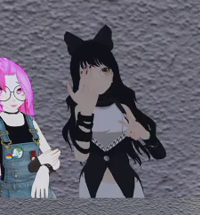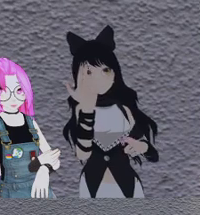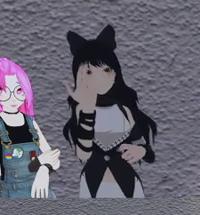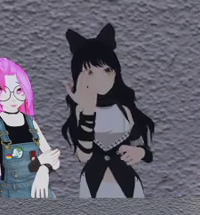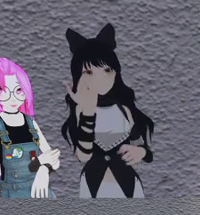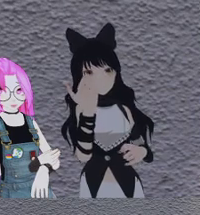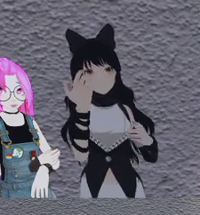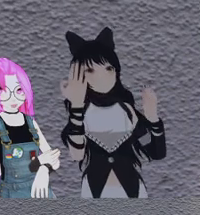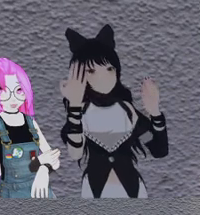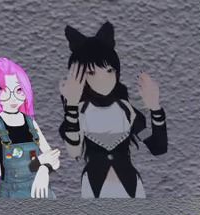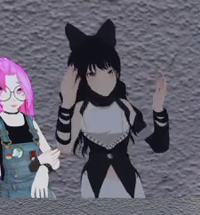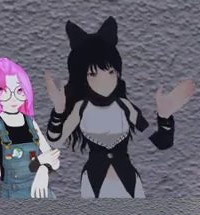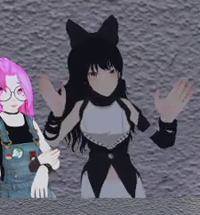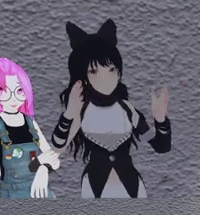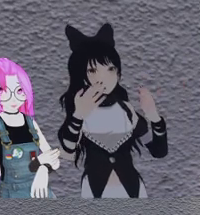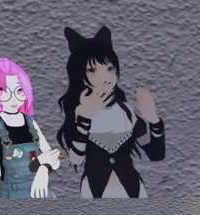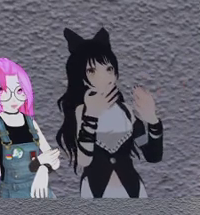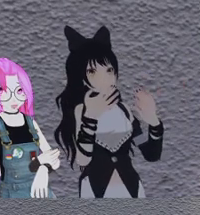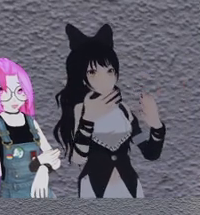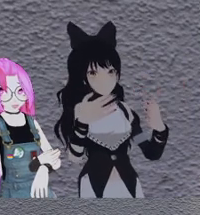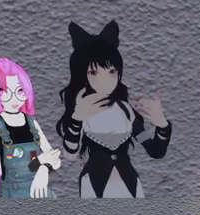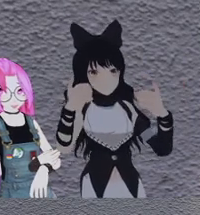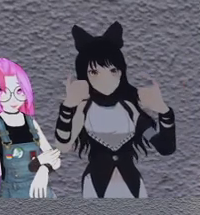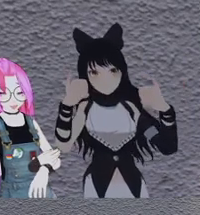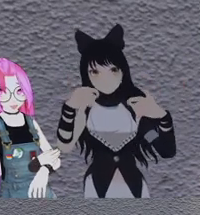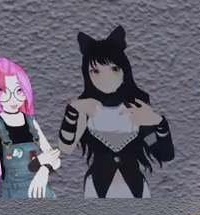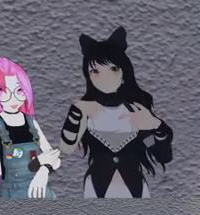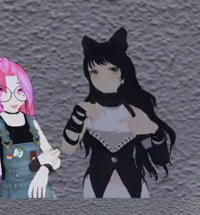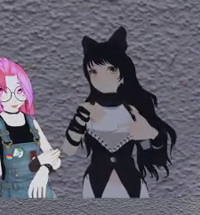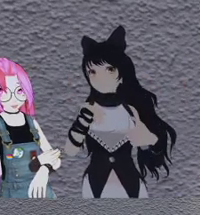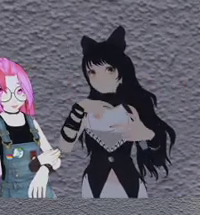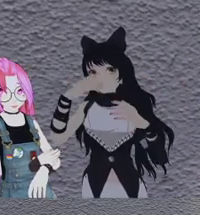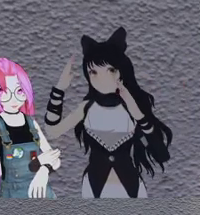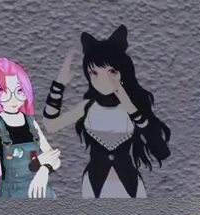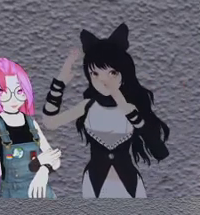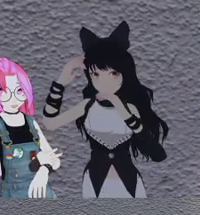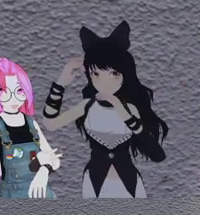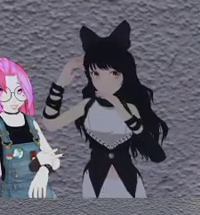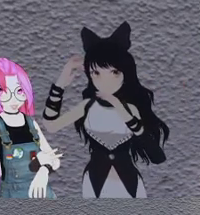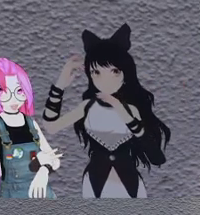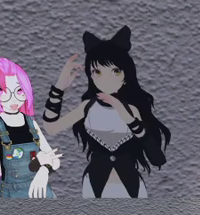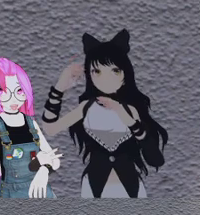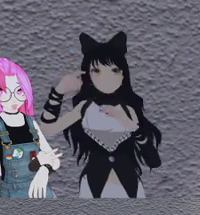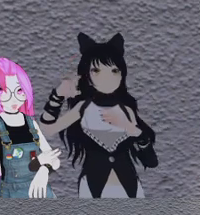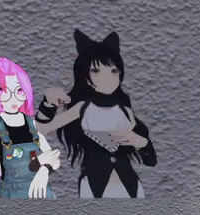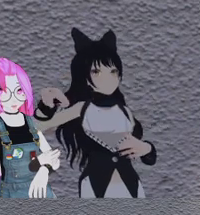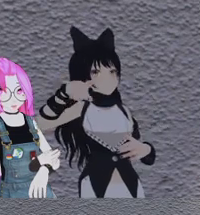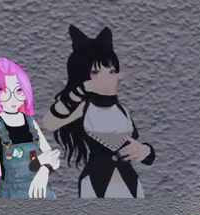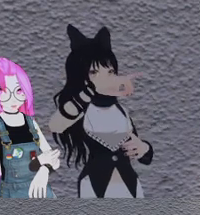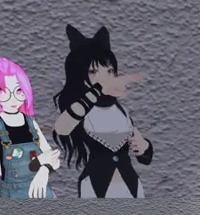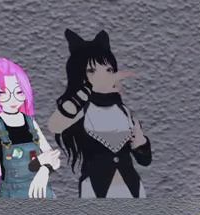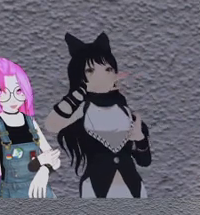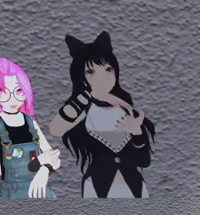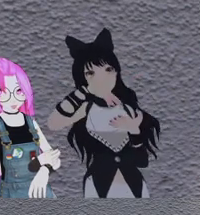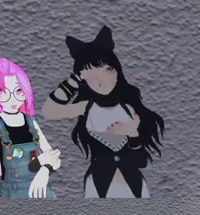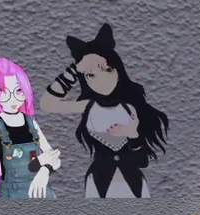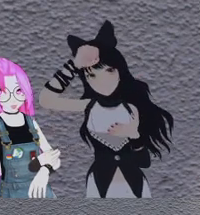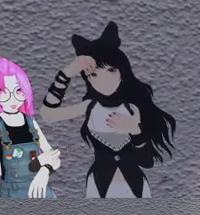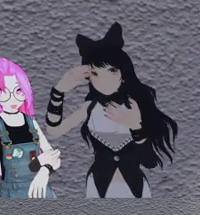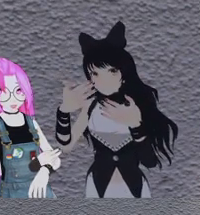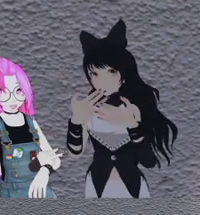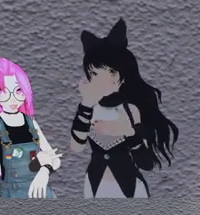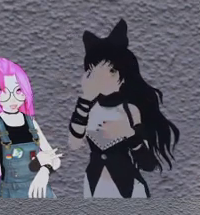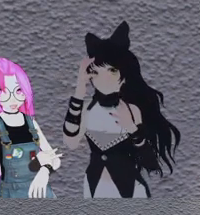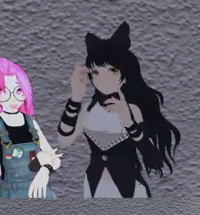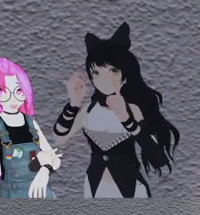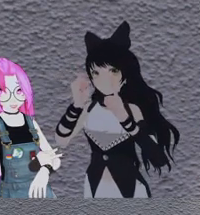11 through 13. Now we're finished, and thank you so much. So I hope that you